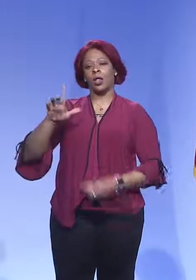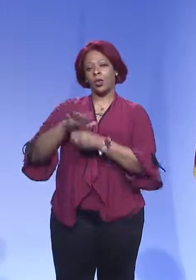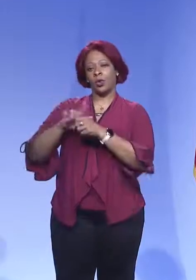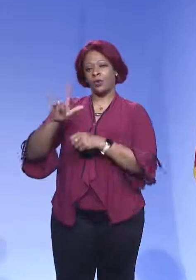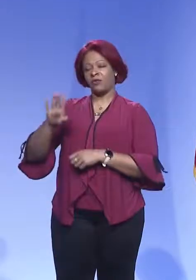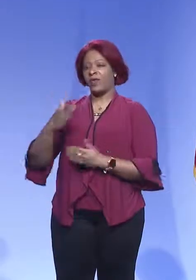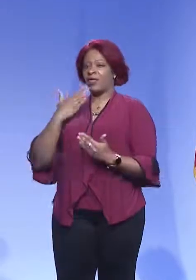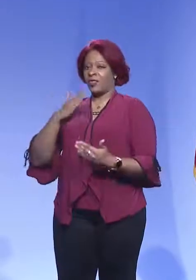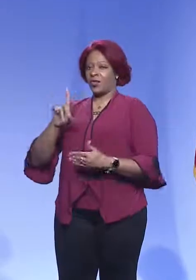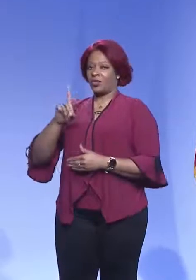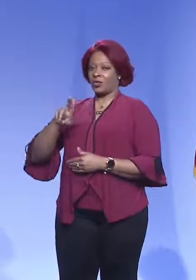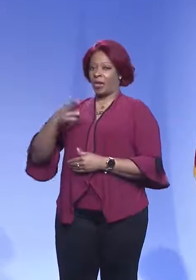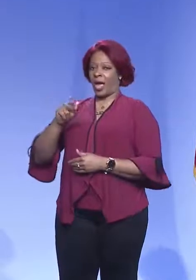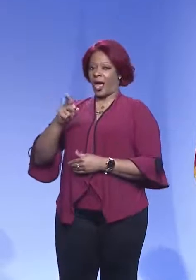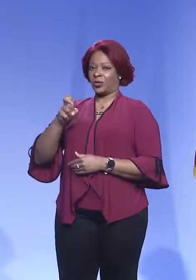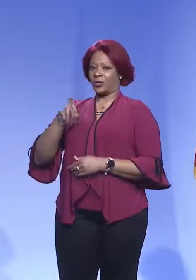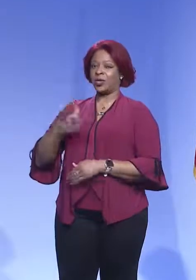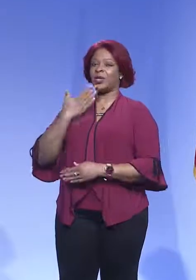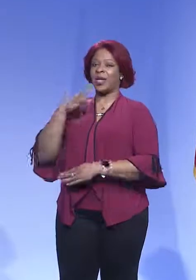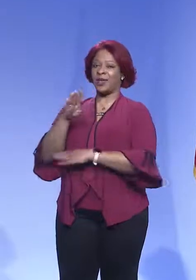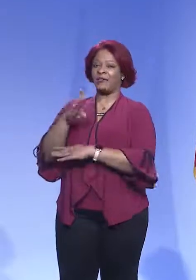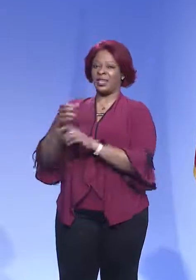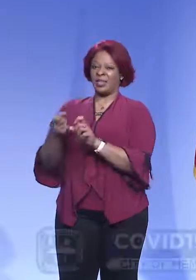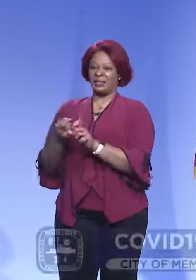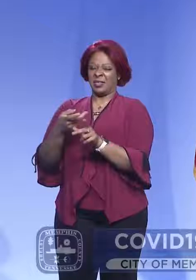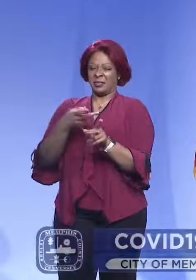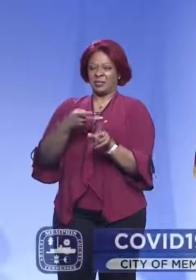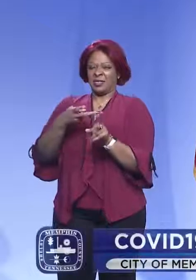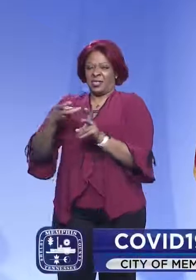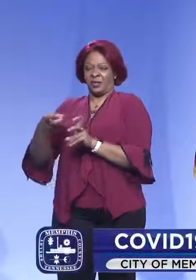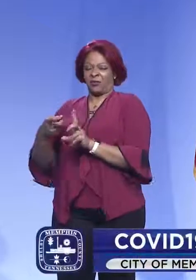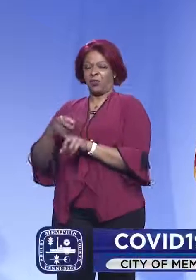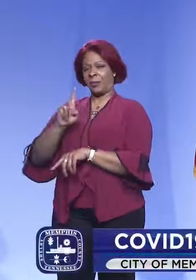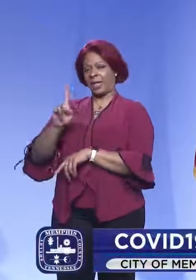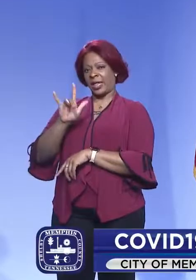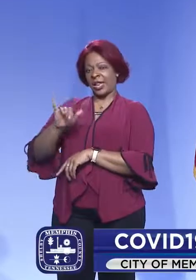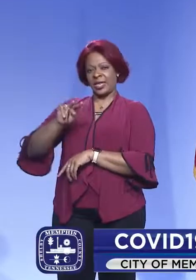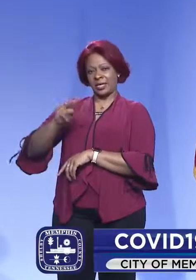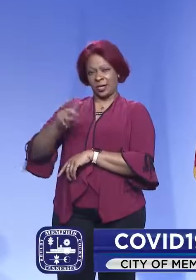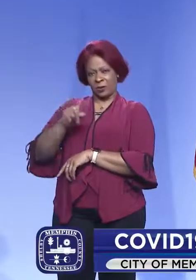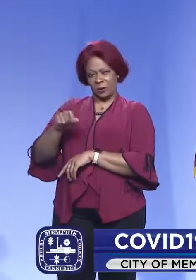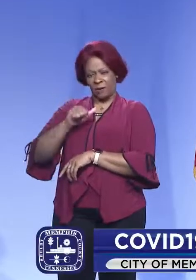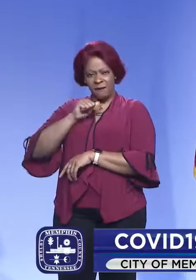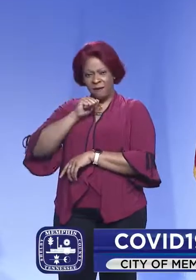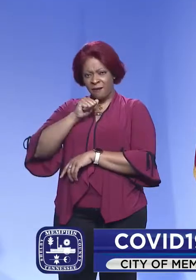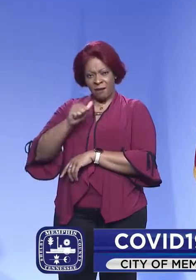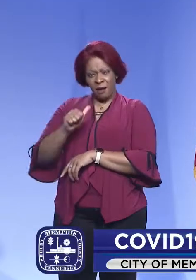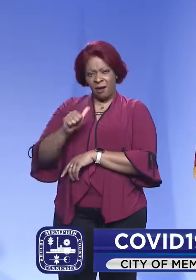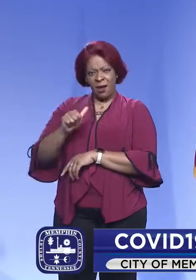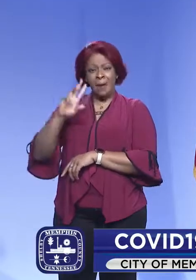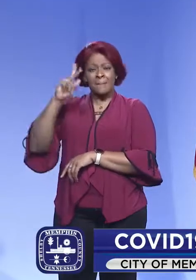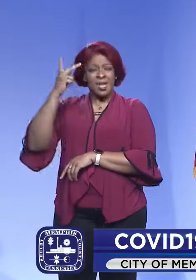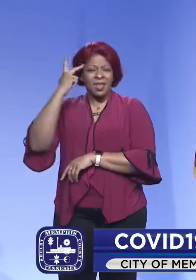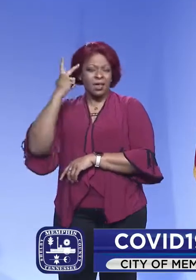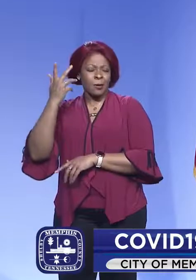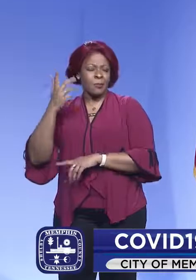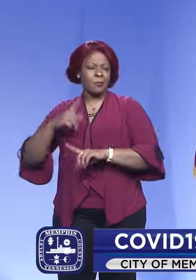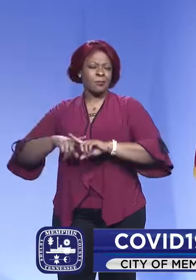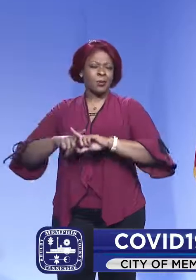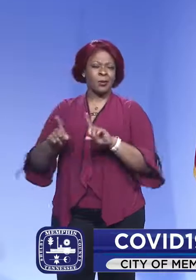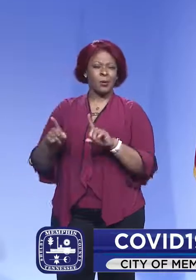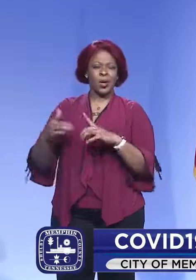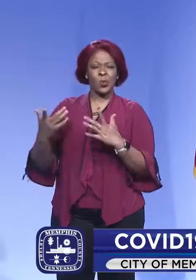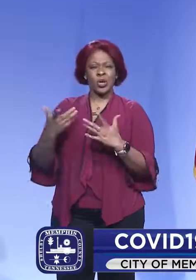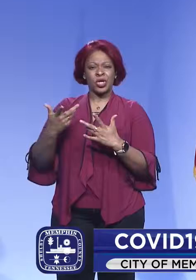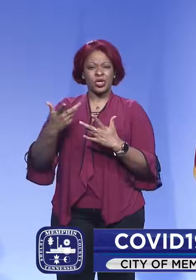Thanks, Dr. Haushalter. Good afternoon. Kind of segueing off Kelly's second question, not to be political, but what